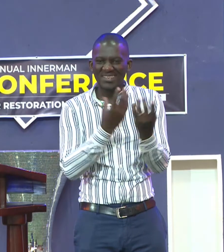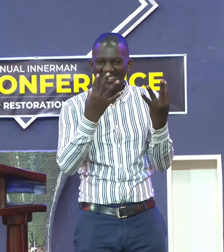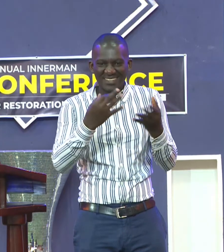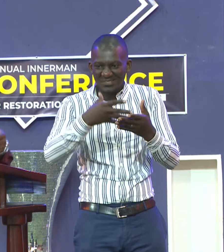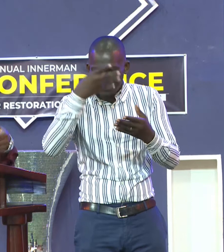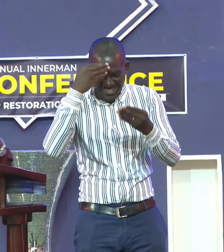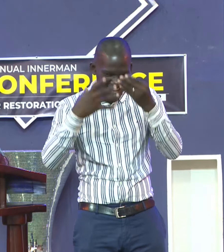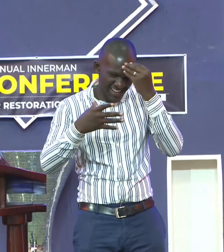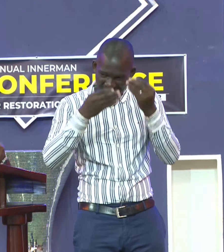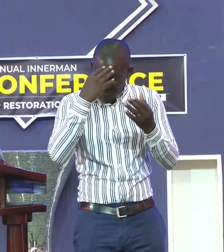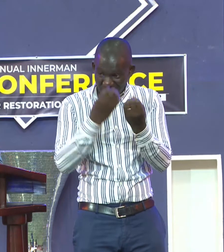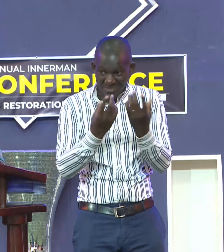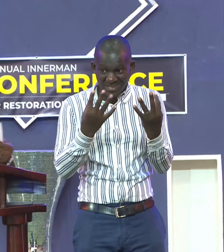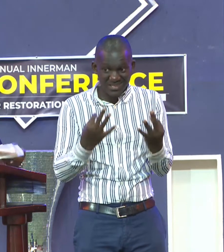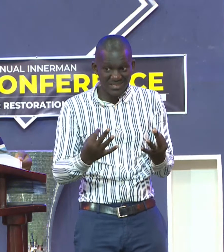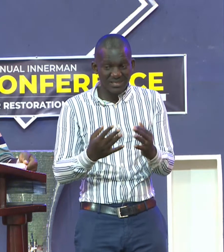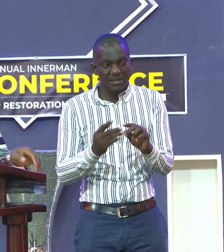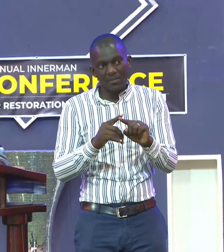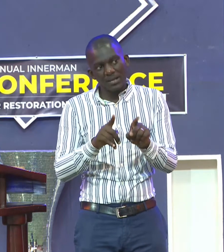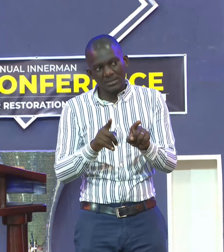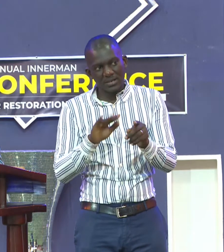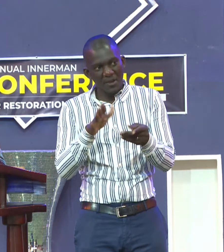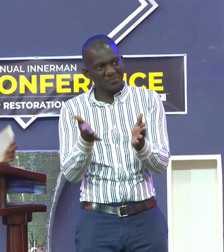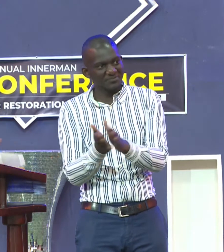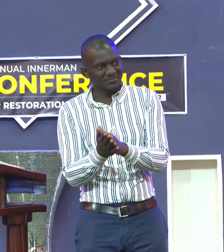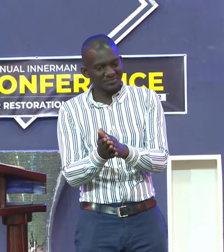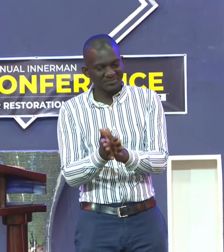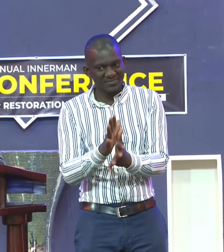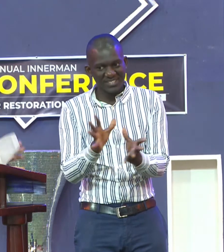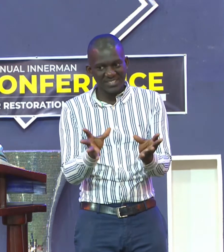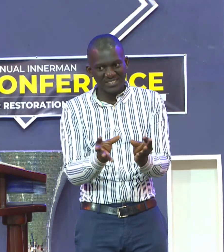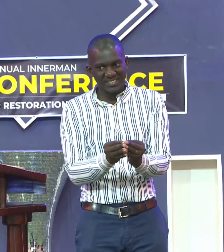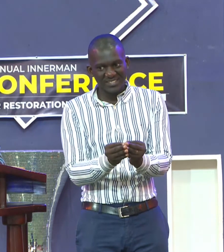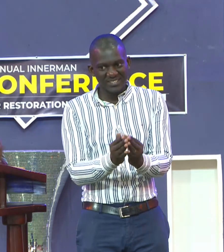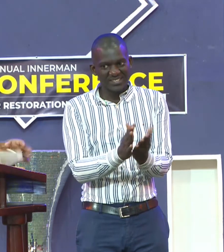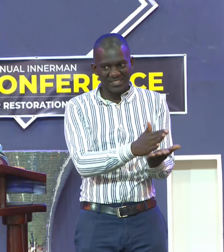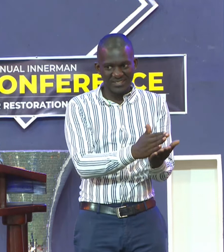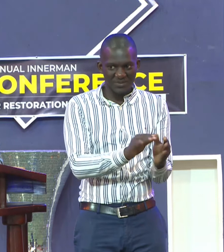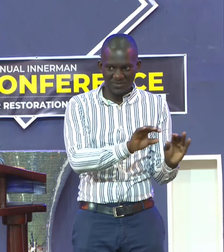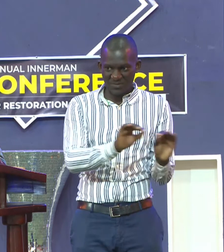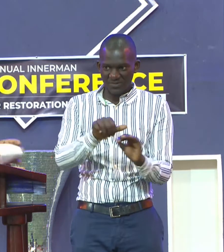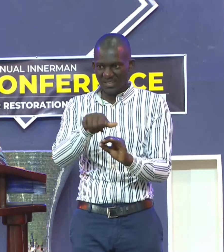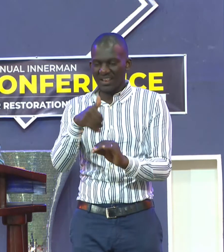lot to learn from Abraham, my friend. But let me first leave him